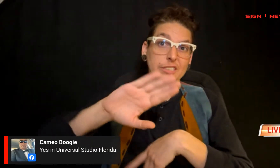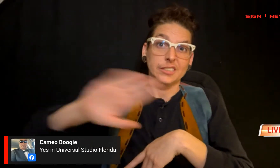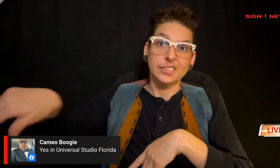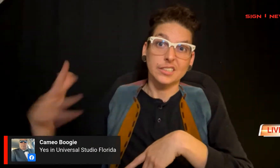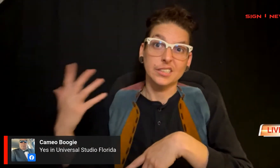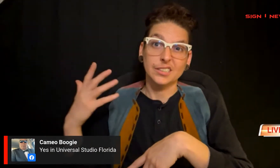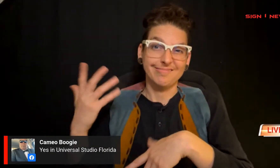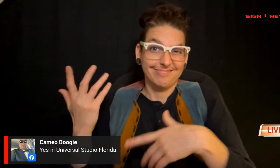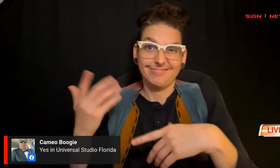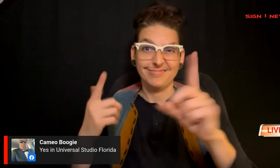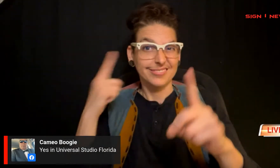if Paul Rassi